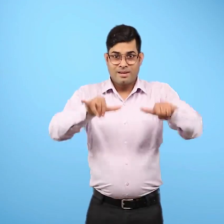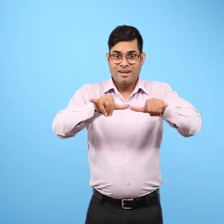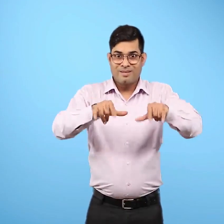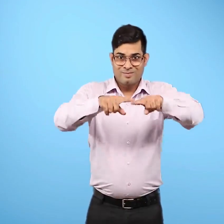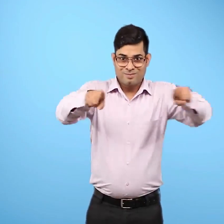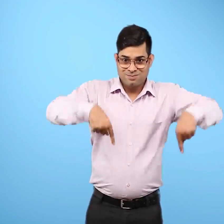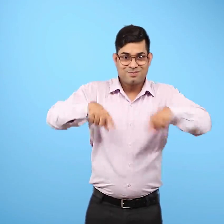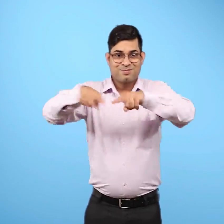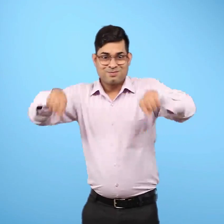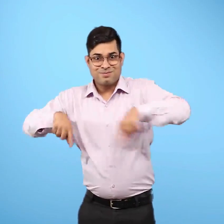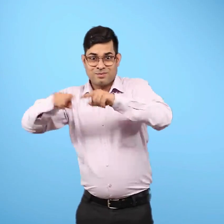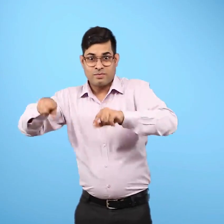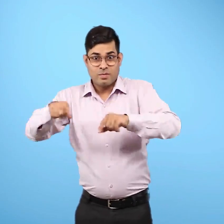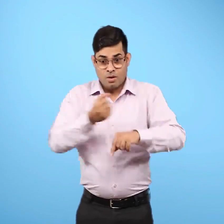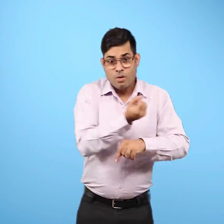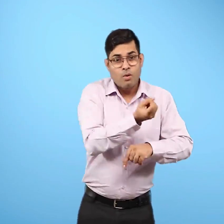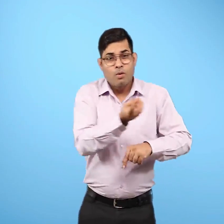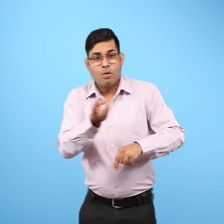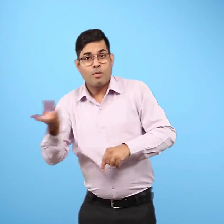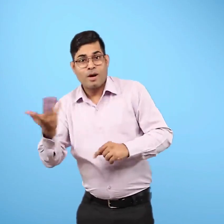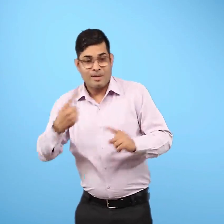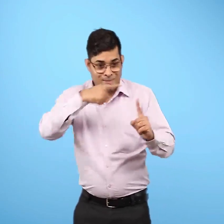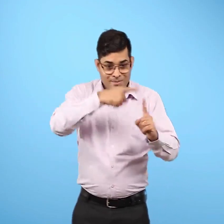Find the cost of all three fields.